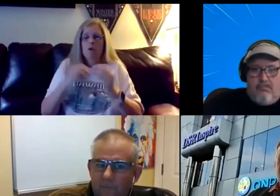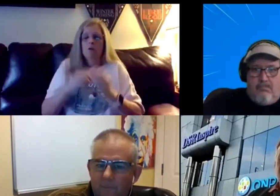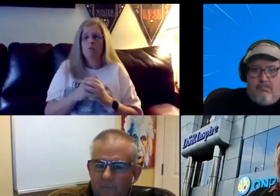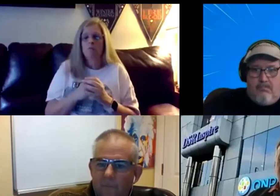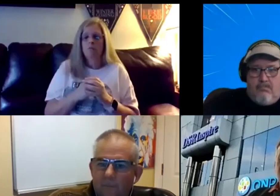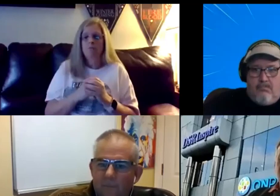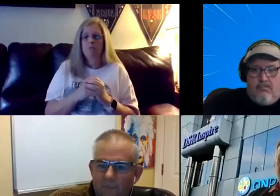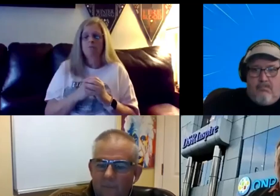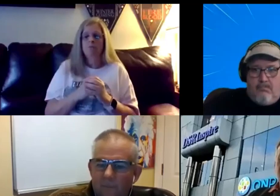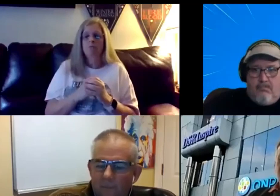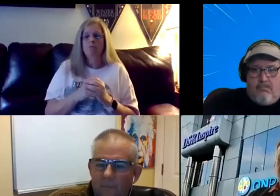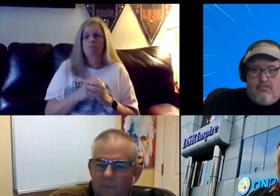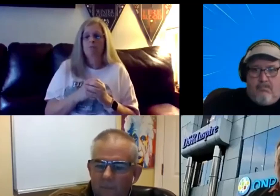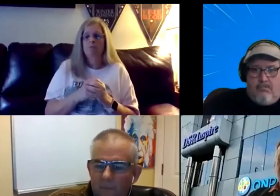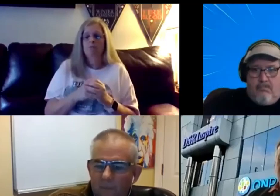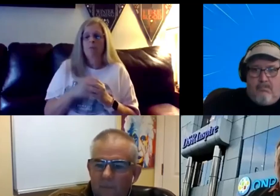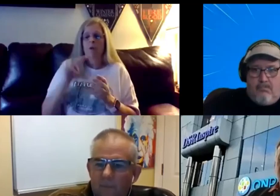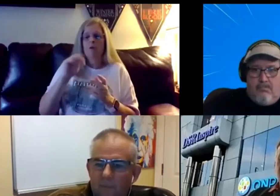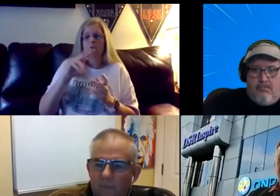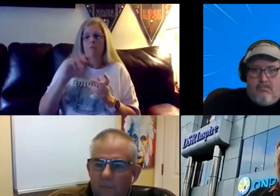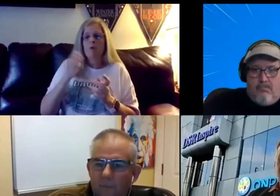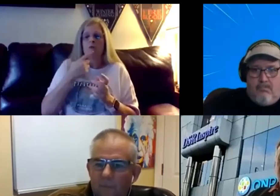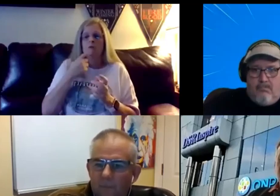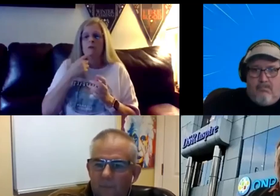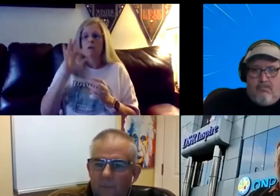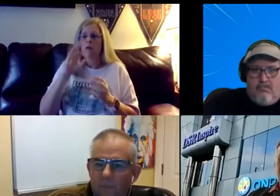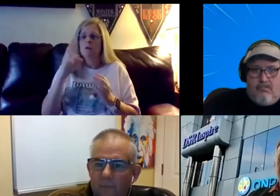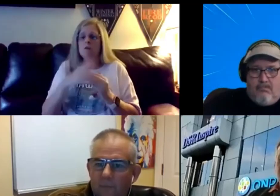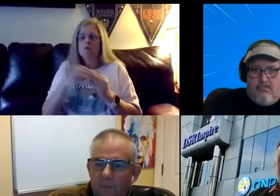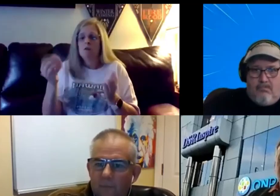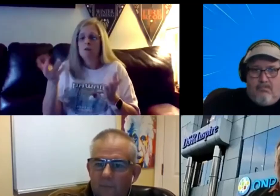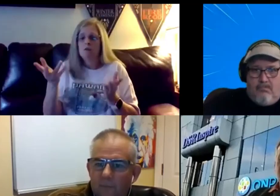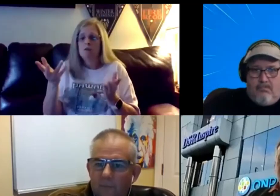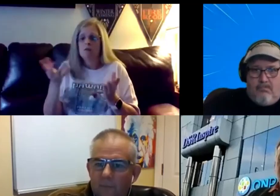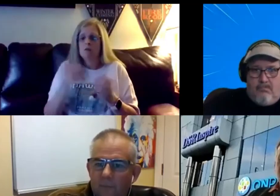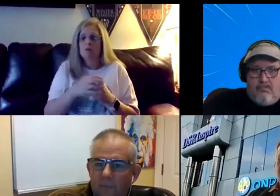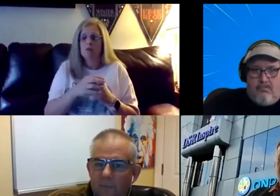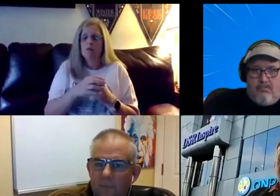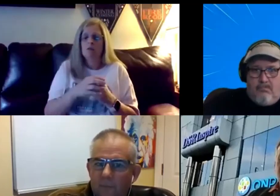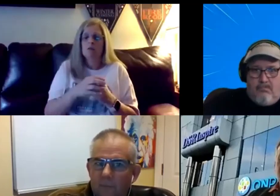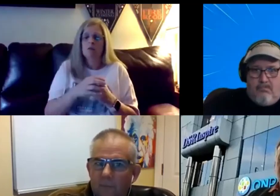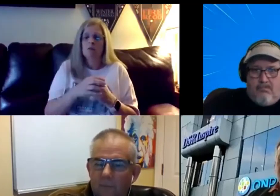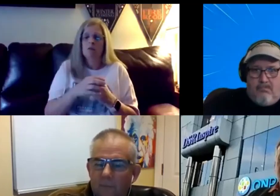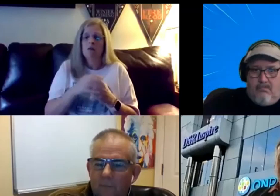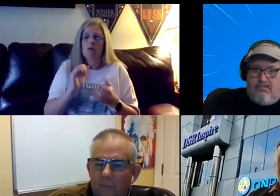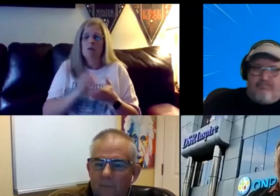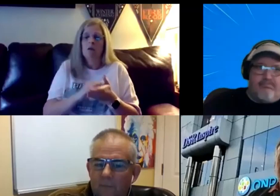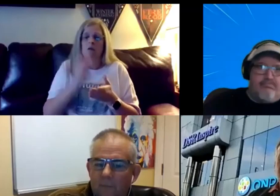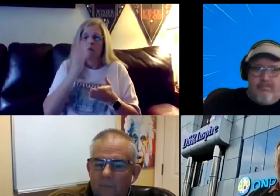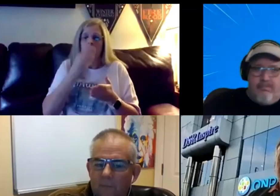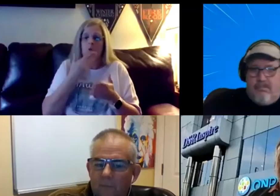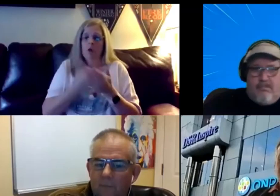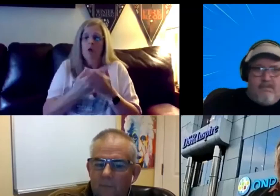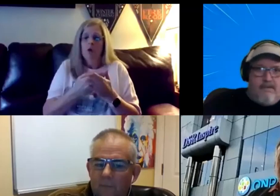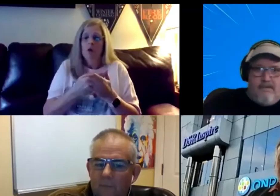for, as Mike was saying, for $97, I would say that's a pretty good bargain to